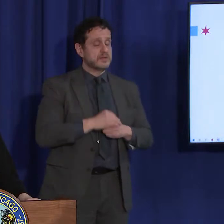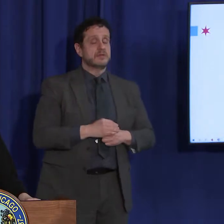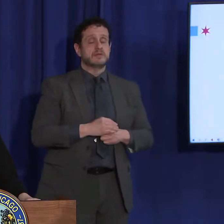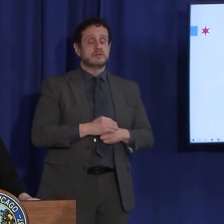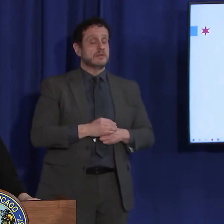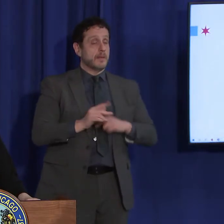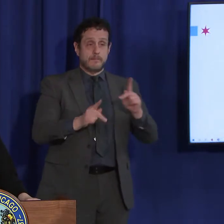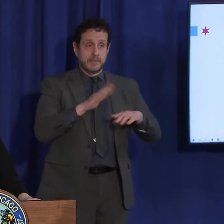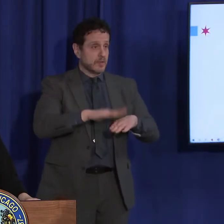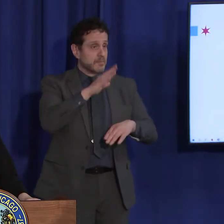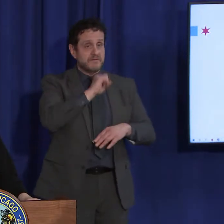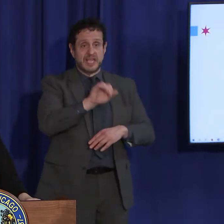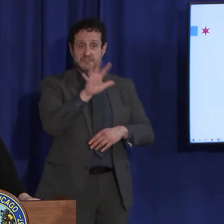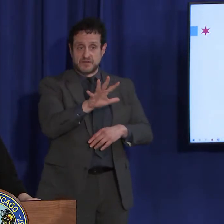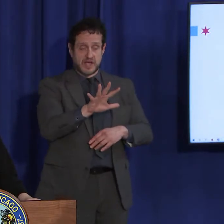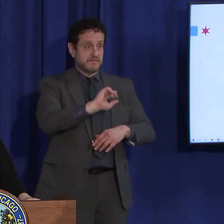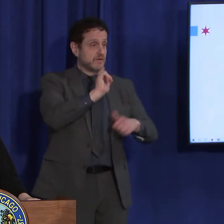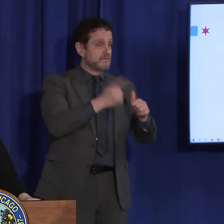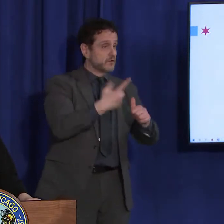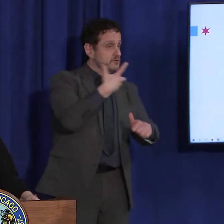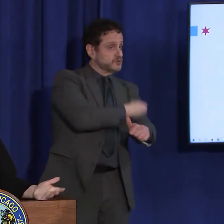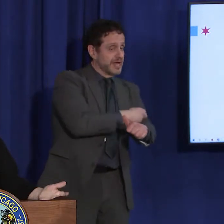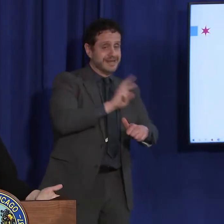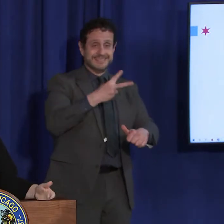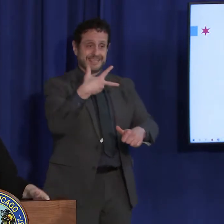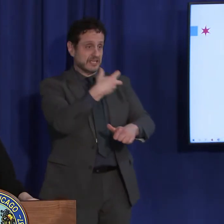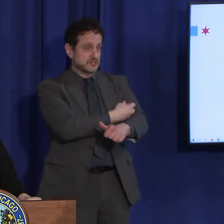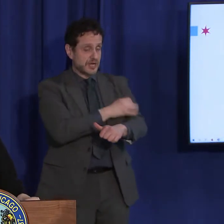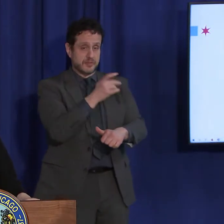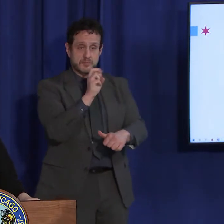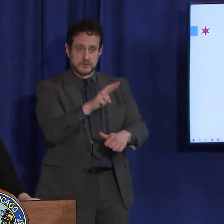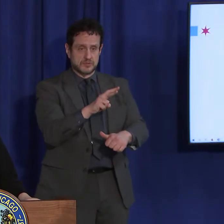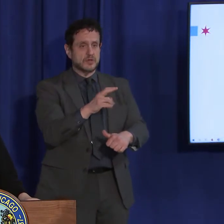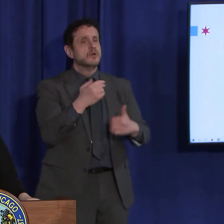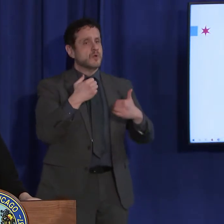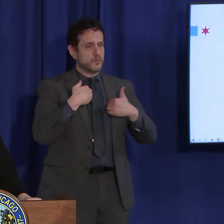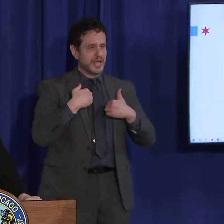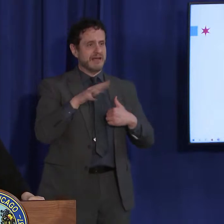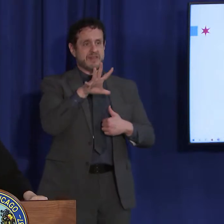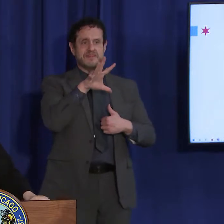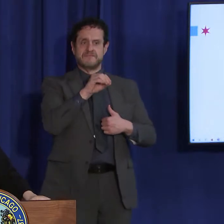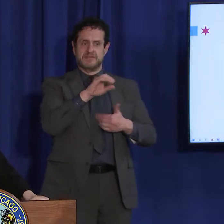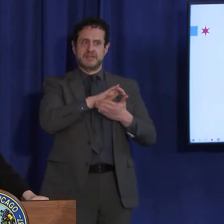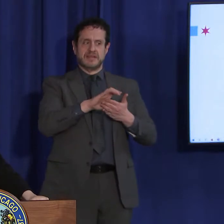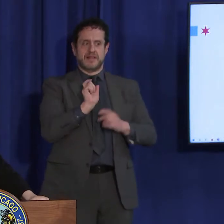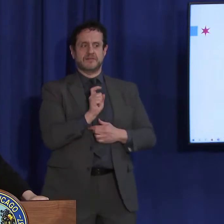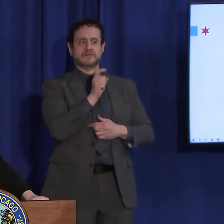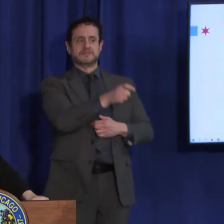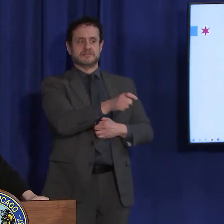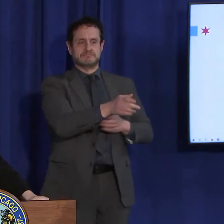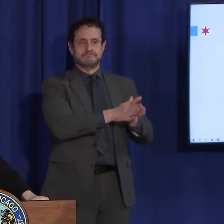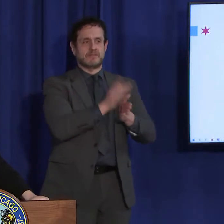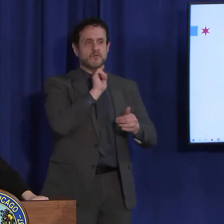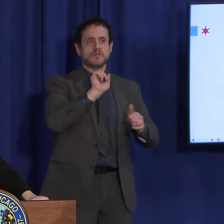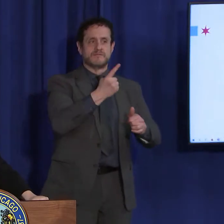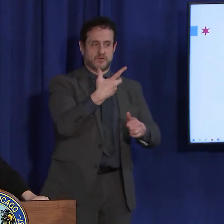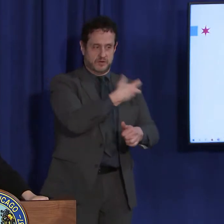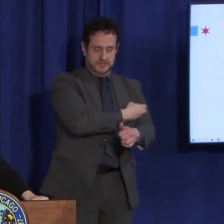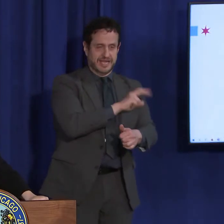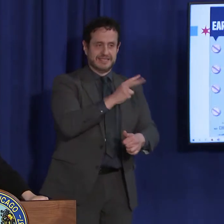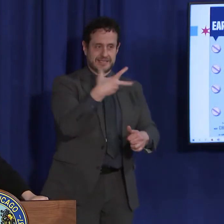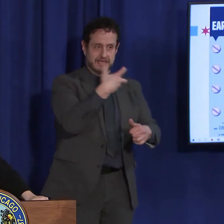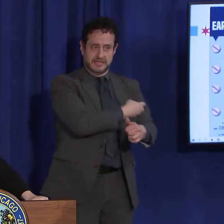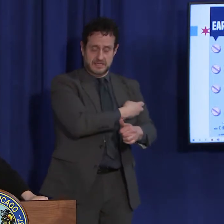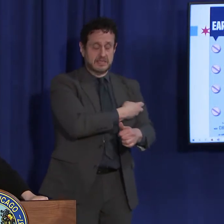the age of 5, first dose, second dose, or a booster, and there is the $50 incentive for the first and second doses. So give